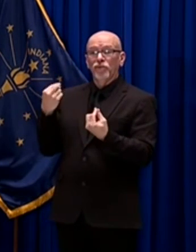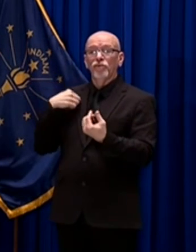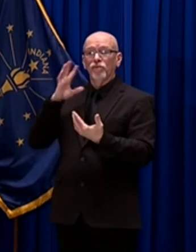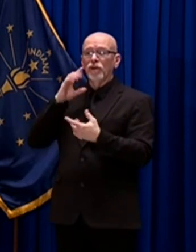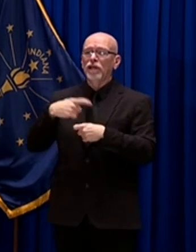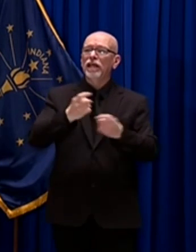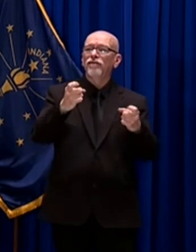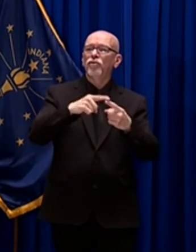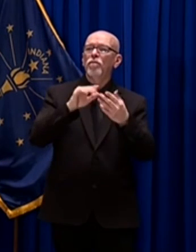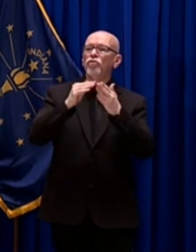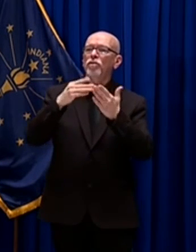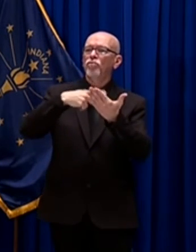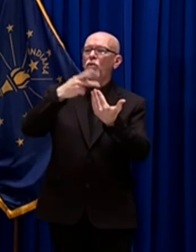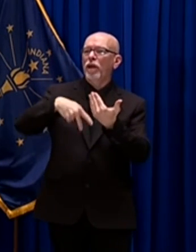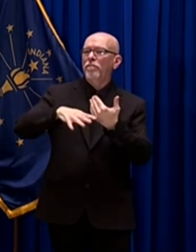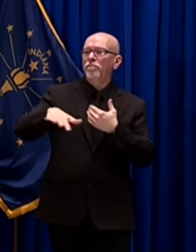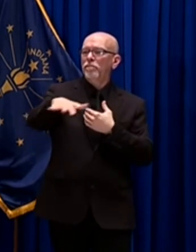community programs.